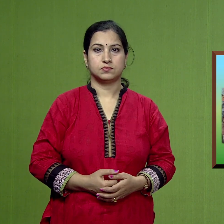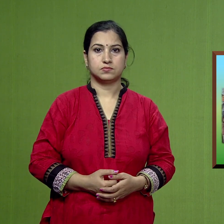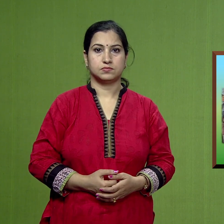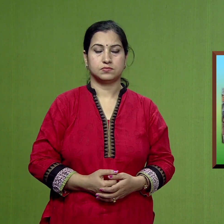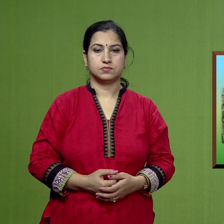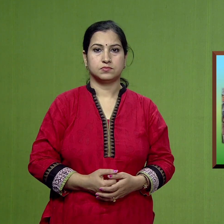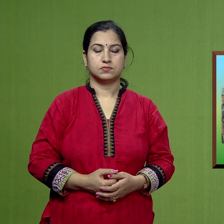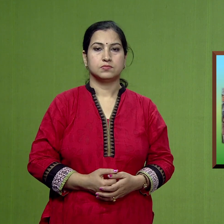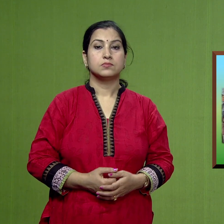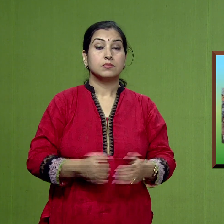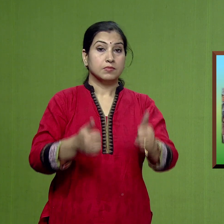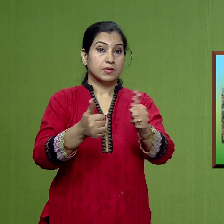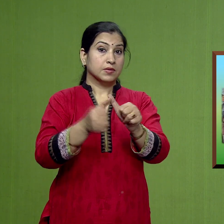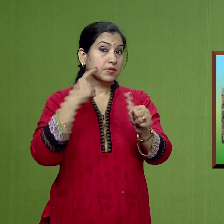Effects of air pollution.